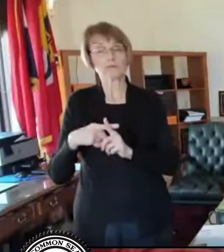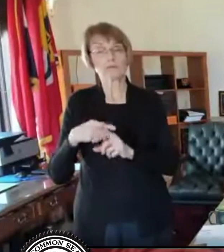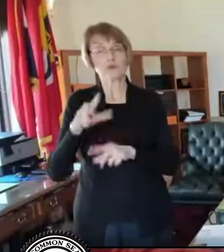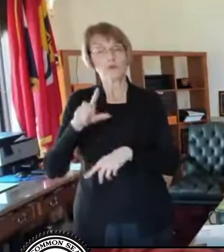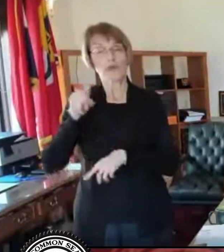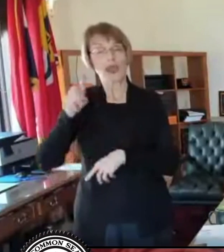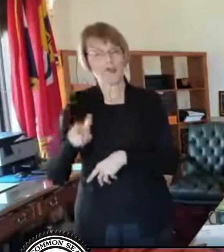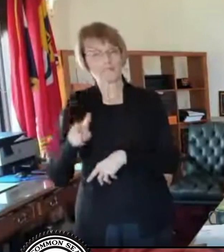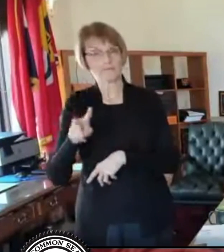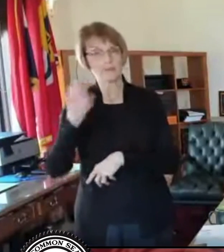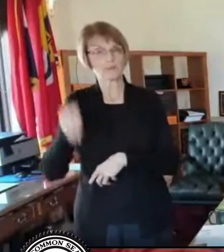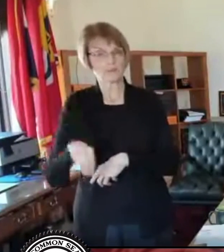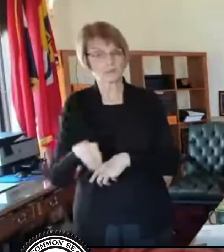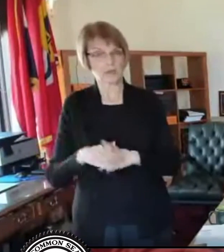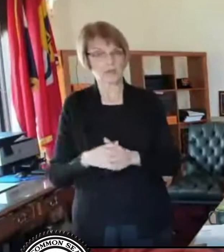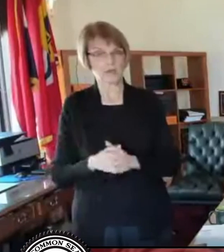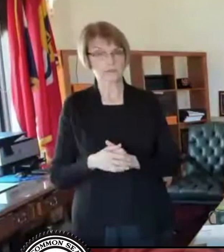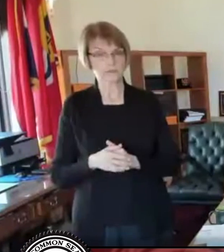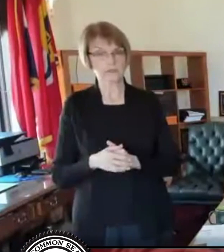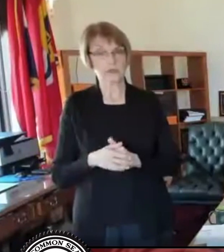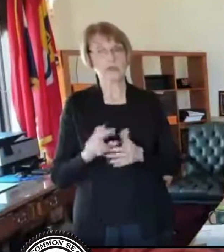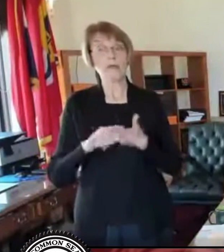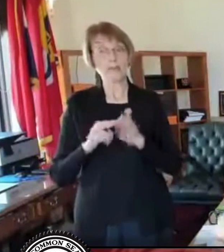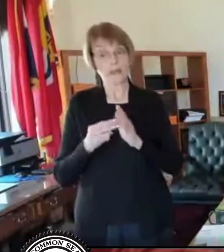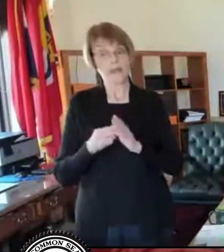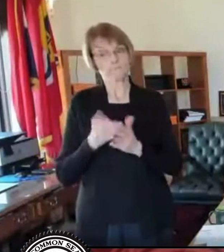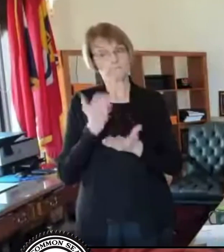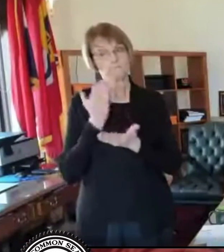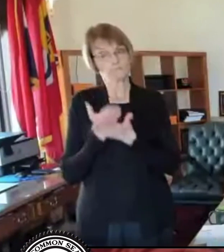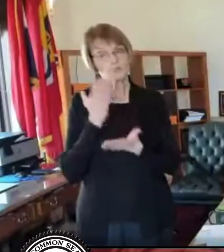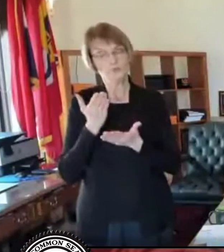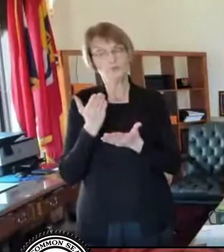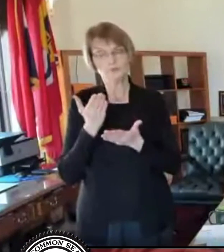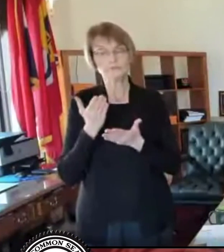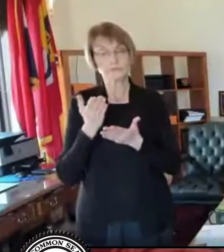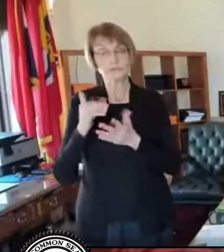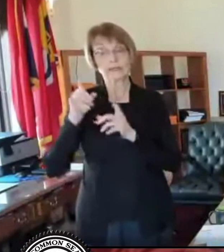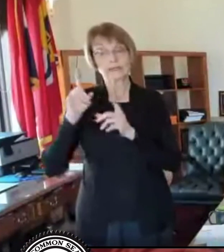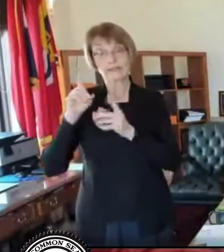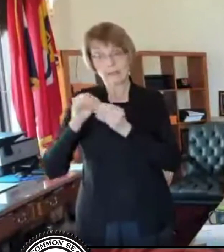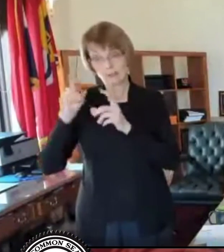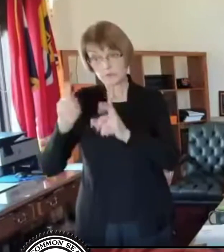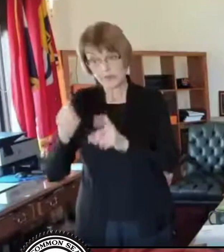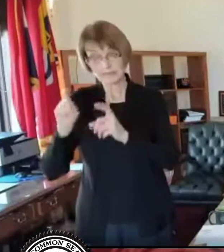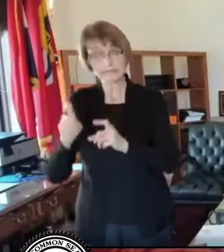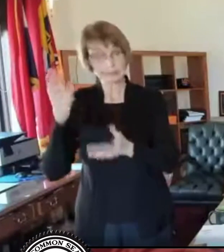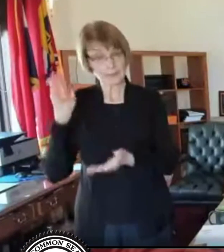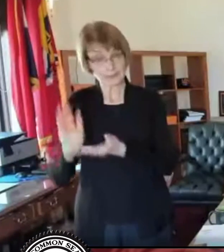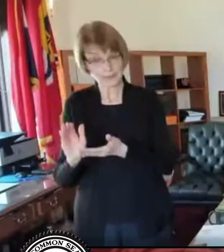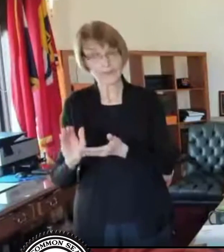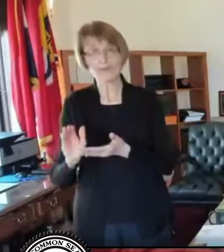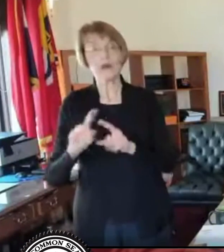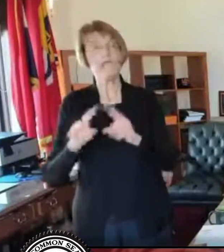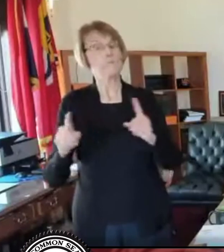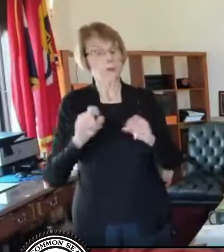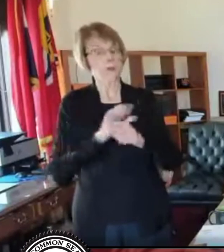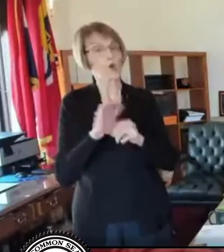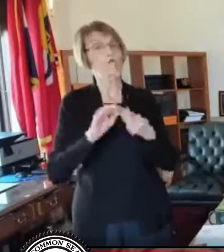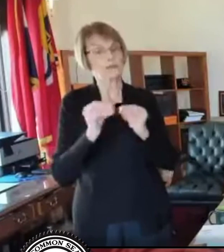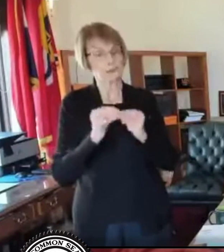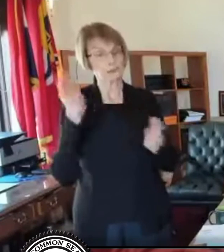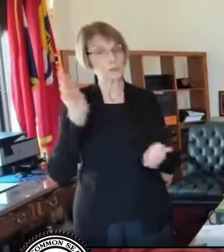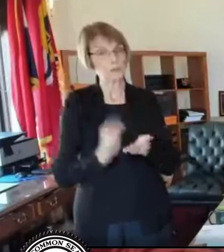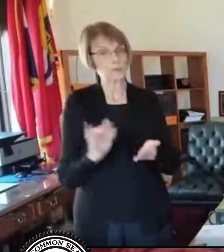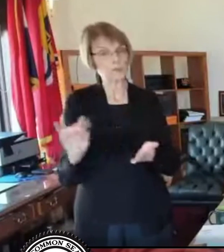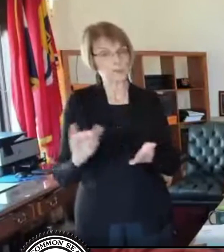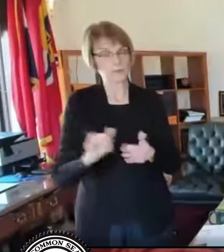that the real numbers are down, even though testing is down slightly. Let me look here. I